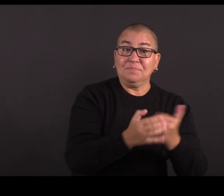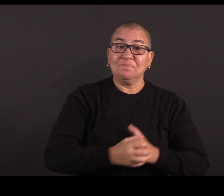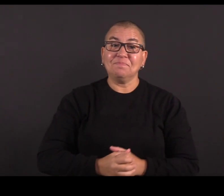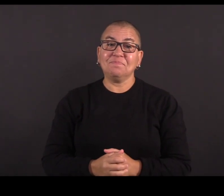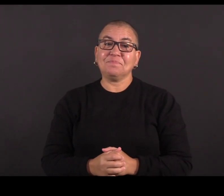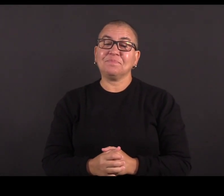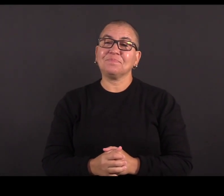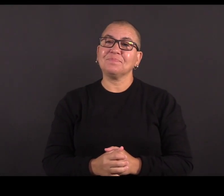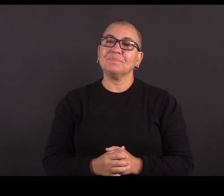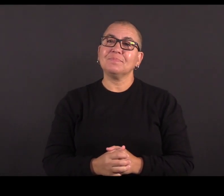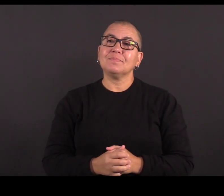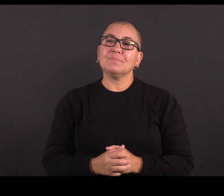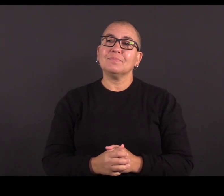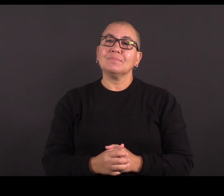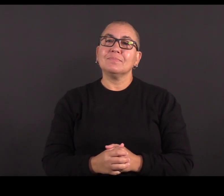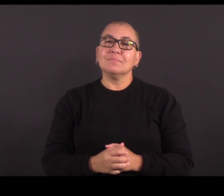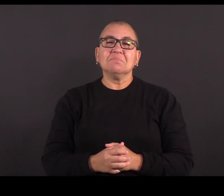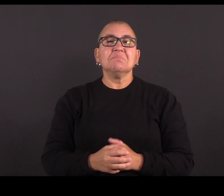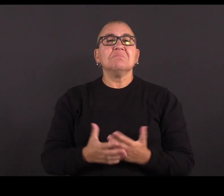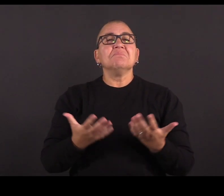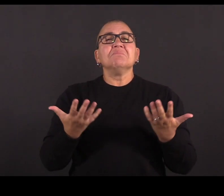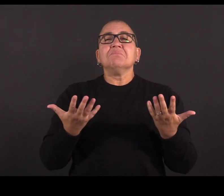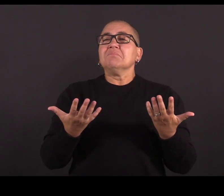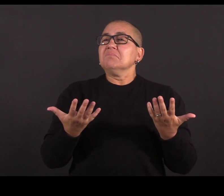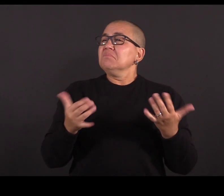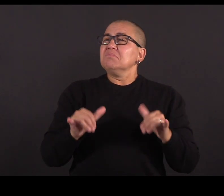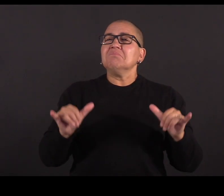Components generally include long-term,